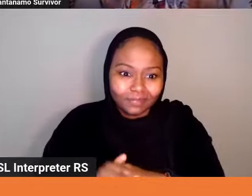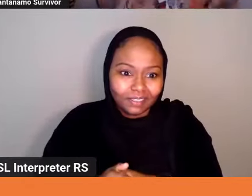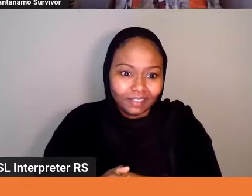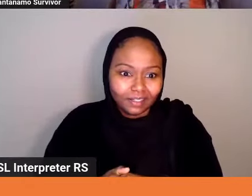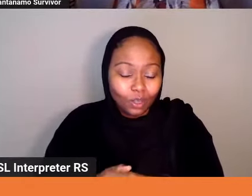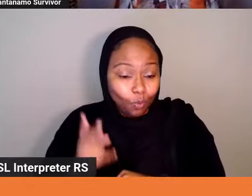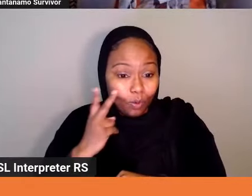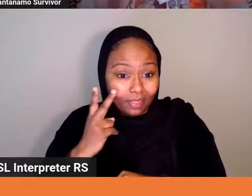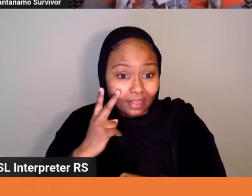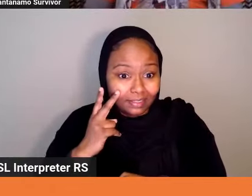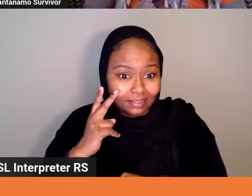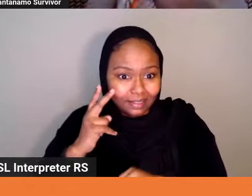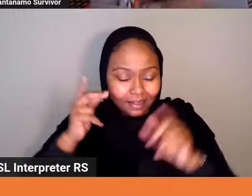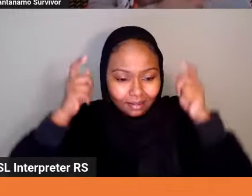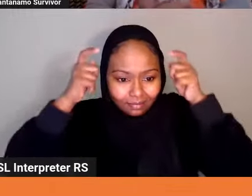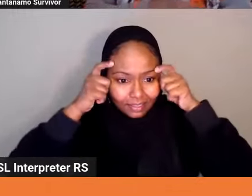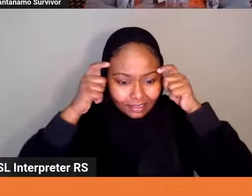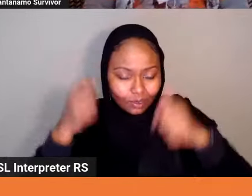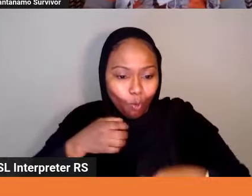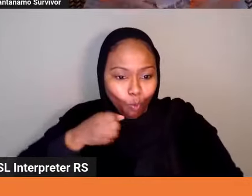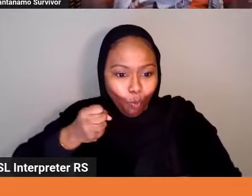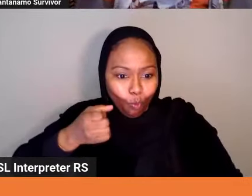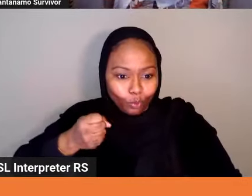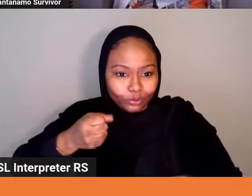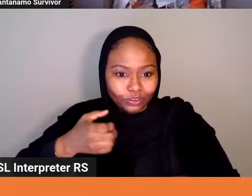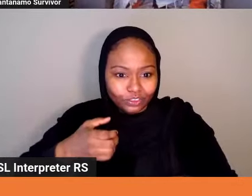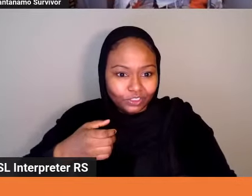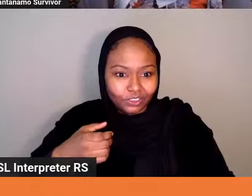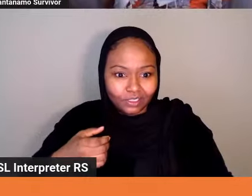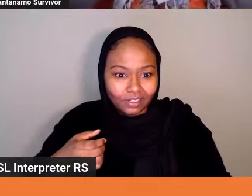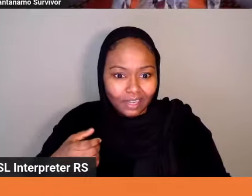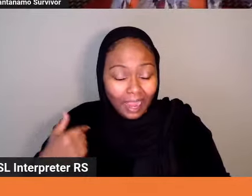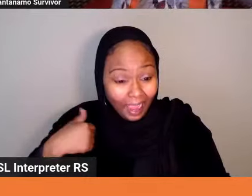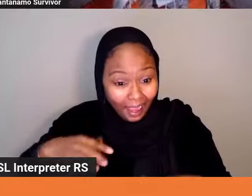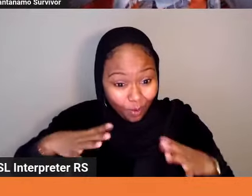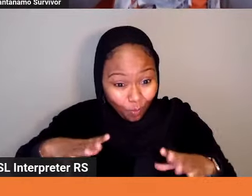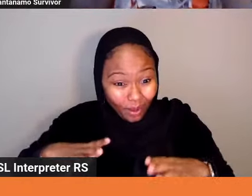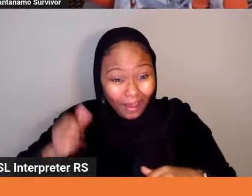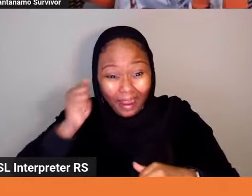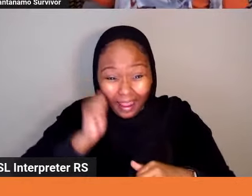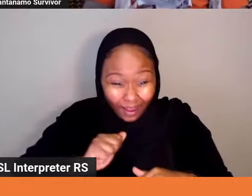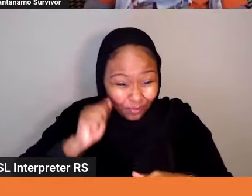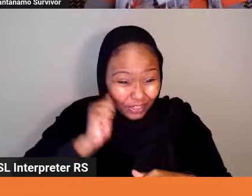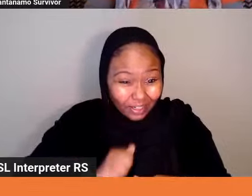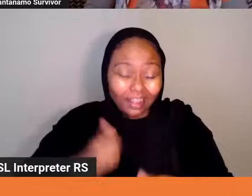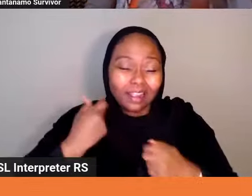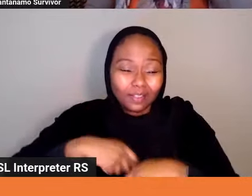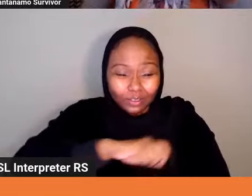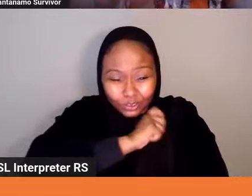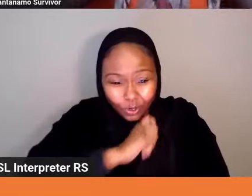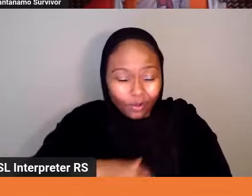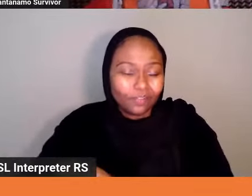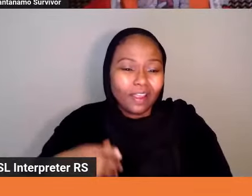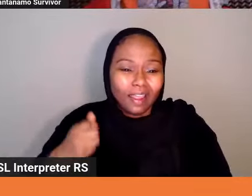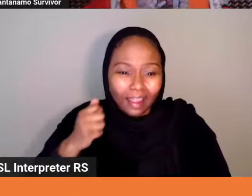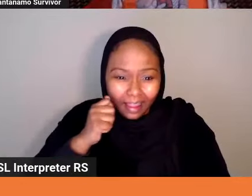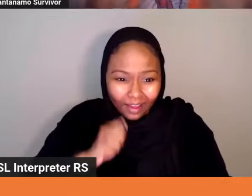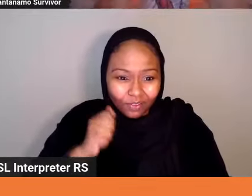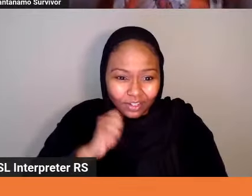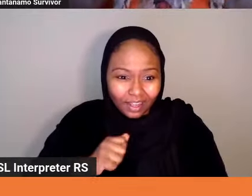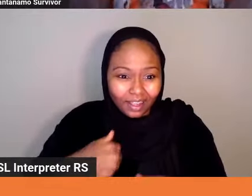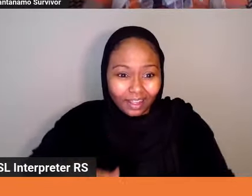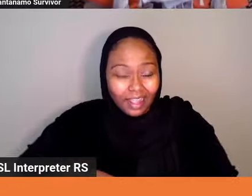orange jumpsuit, this terrorist. So I'm wearing orange suit every single day, orange color every single day. Yes, I was in